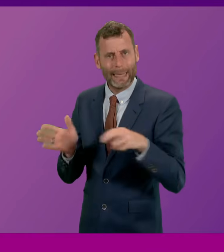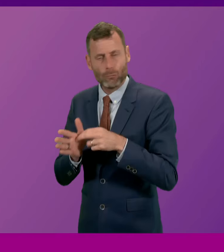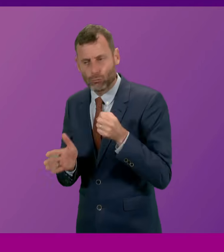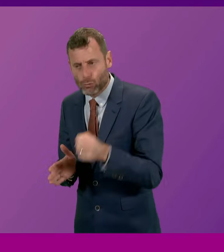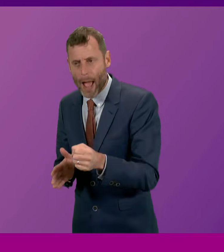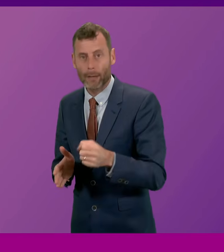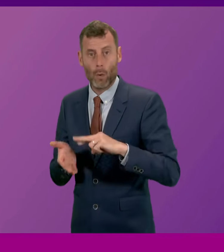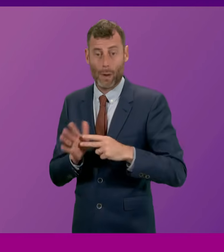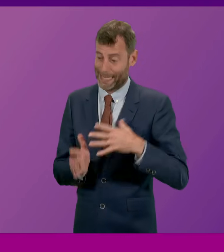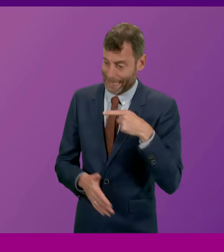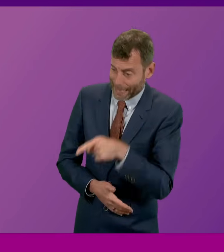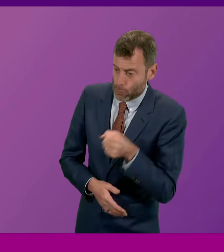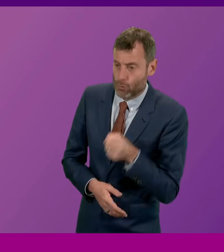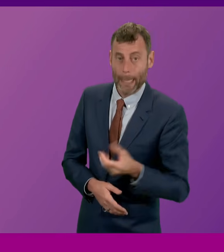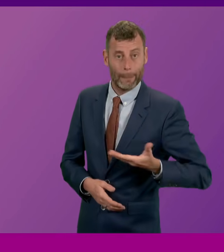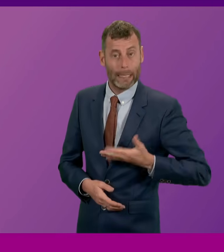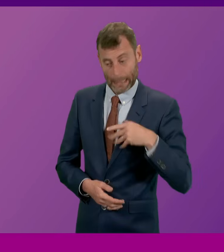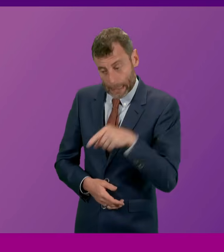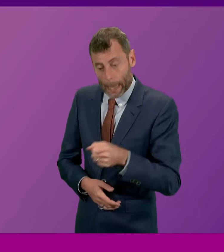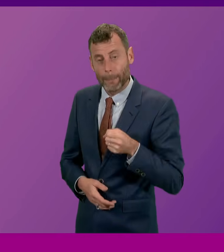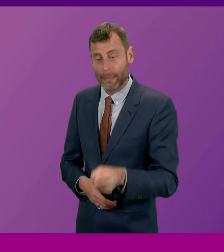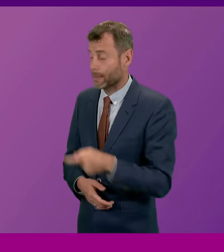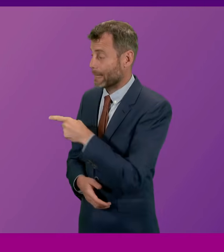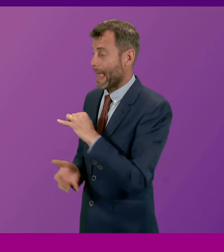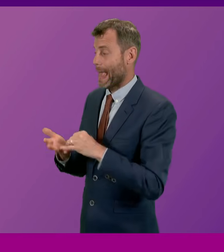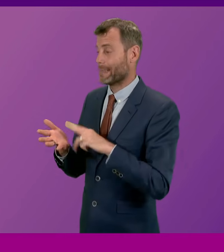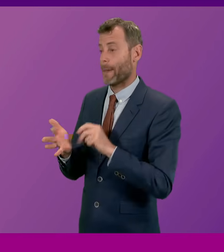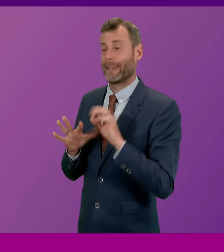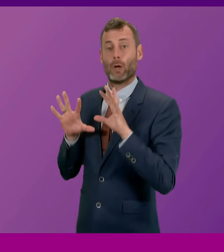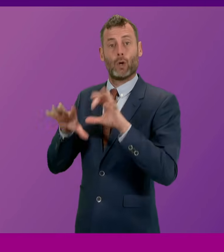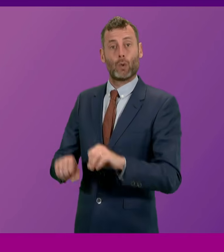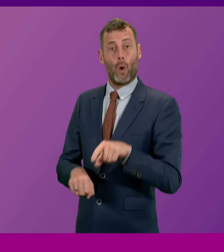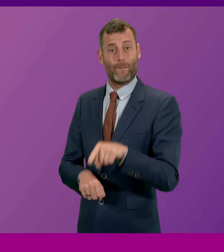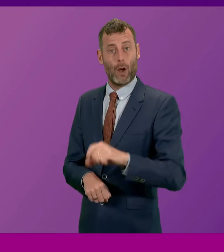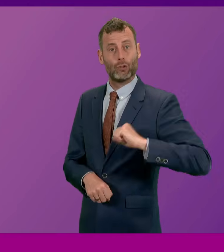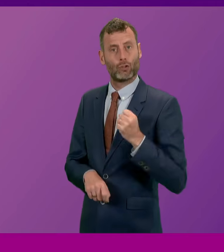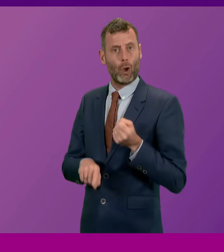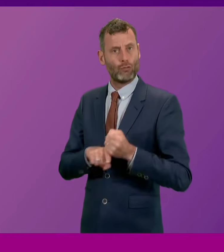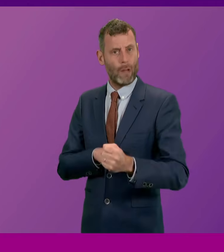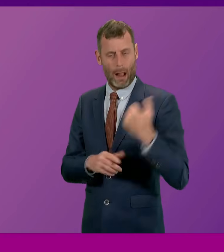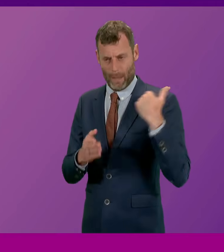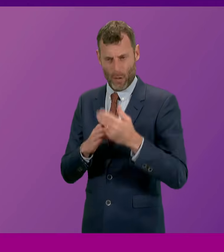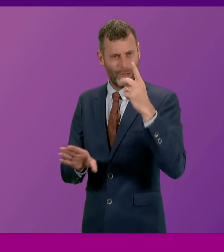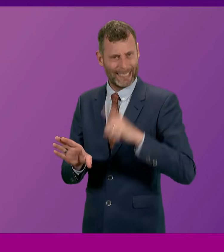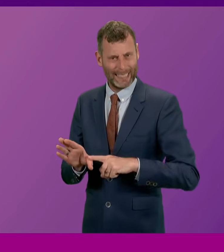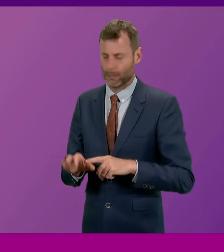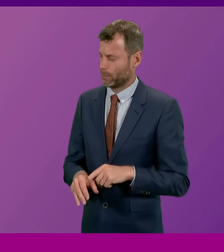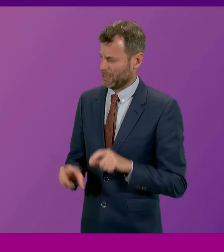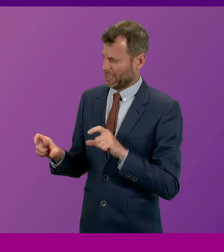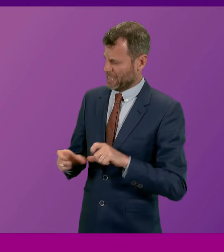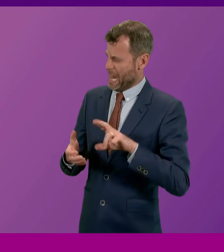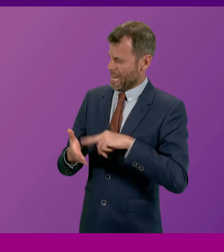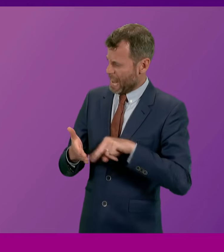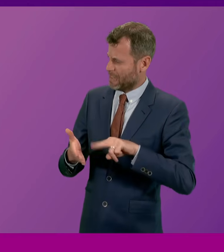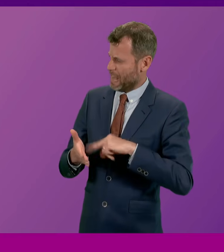and businesses. It's over 3 years since the SNP government took over responsibility for ScotRail, but unfortunately we have yet to see real